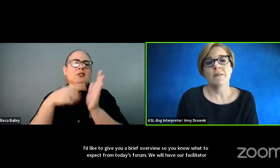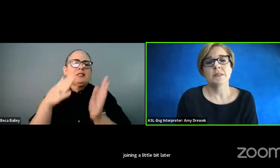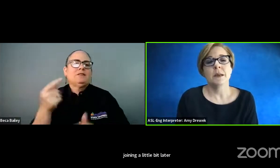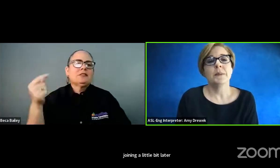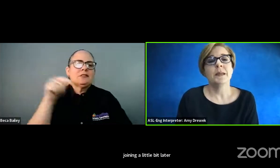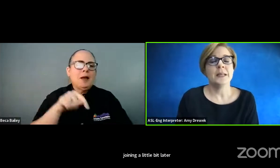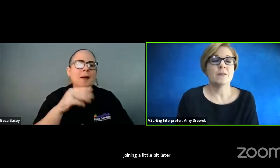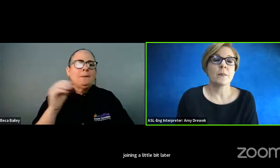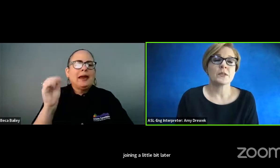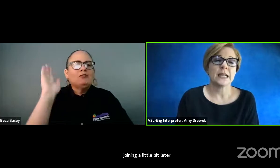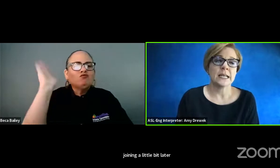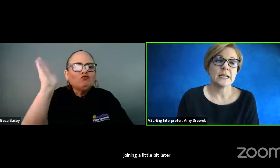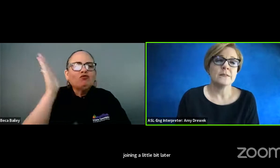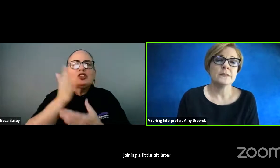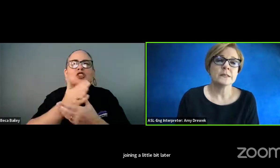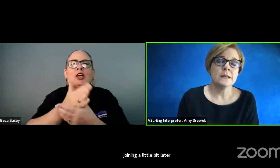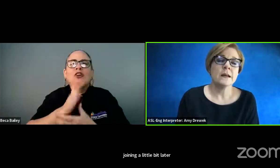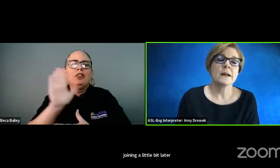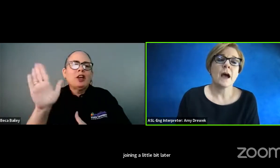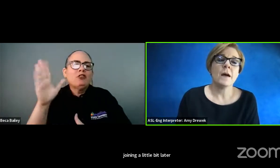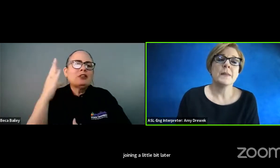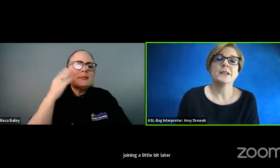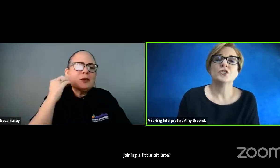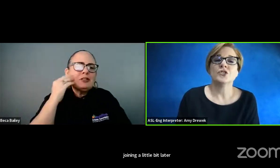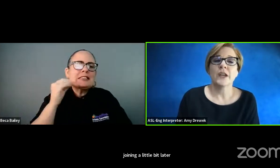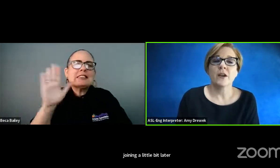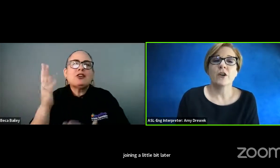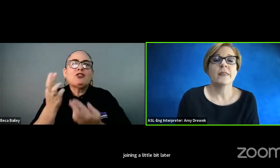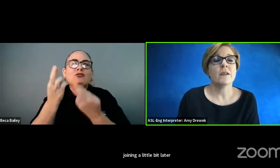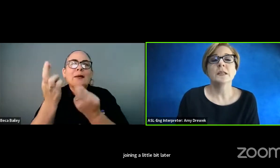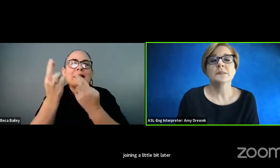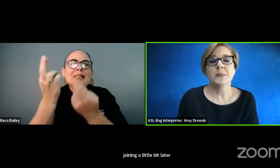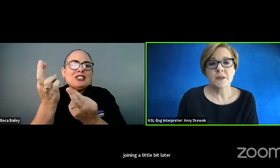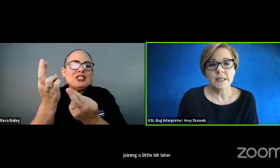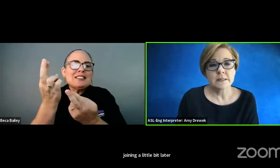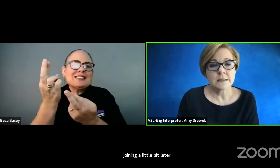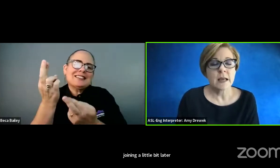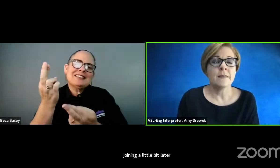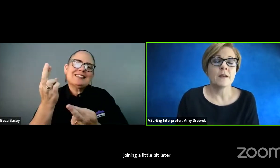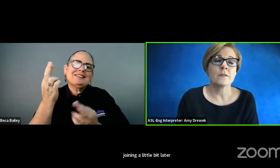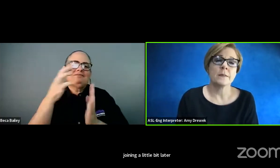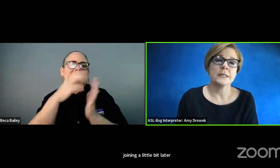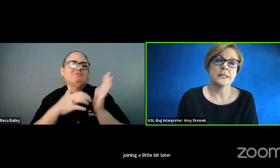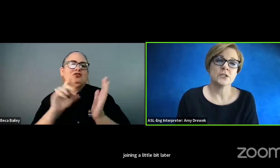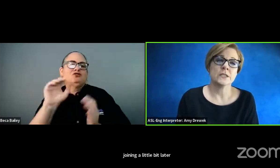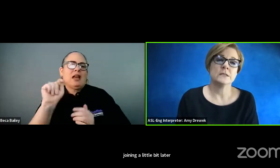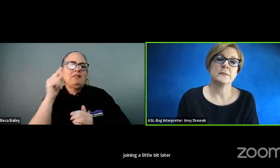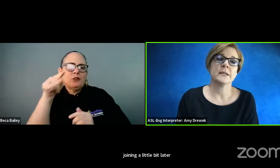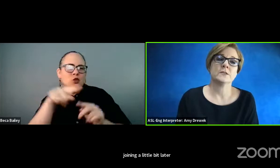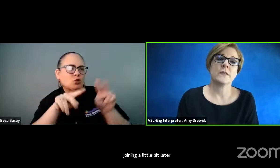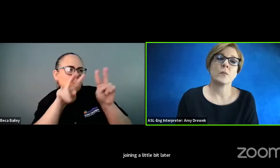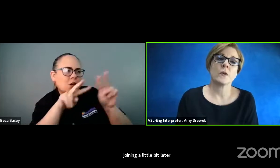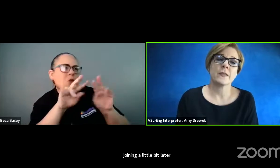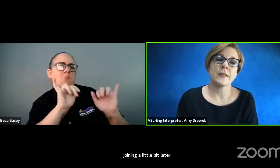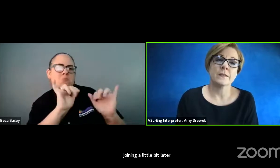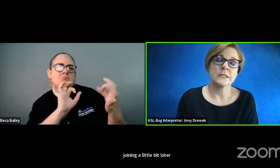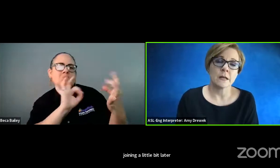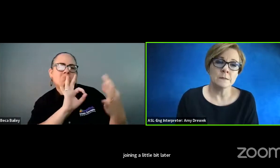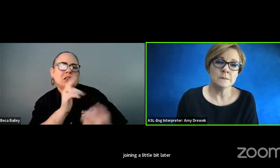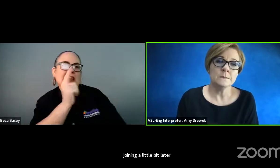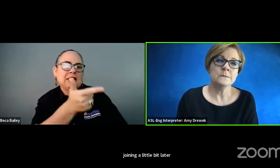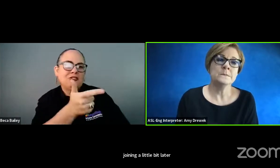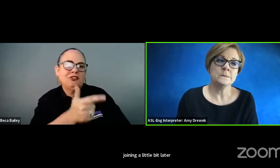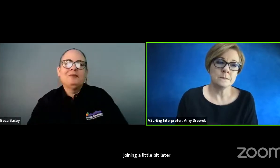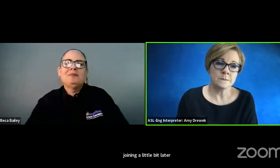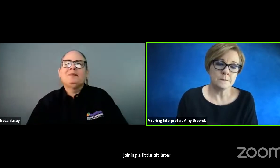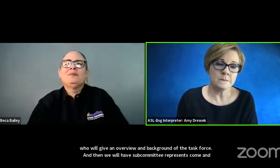Then we will have subcommittee representatives come and share their experience and their recommendations based on the work that they've